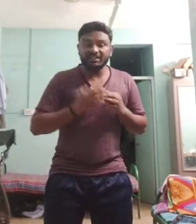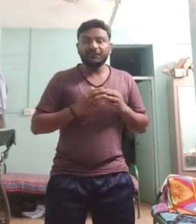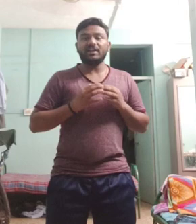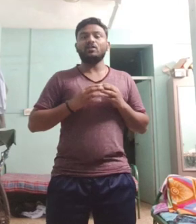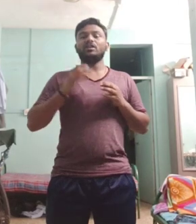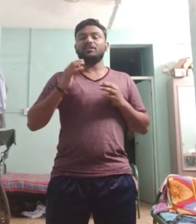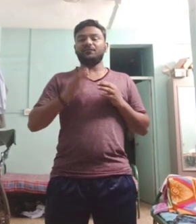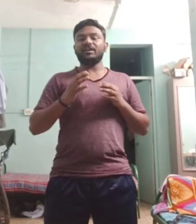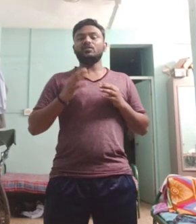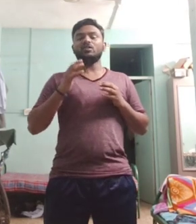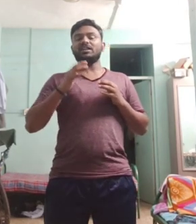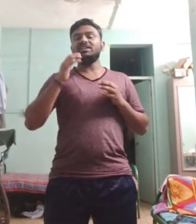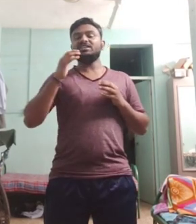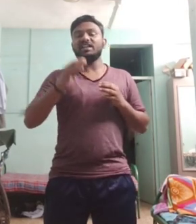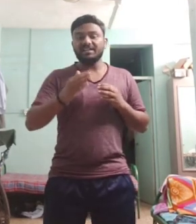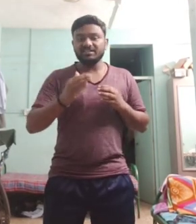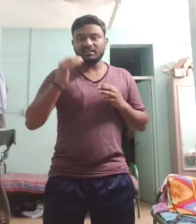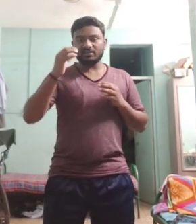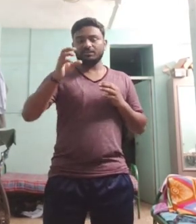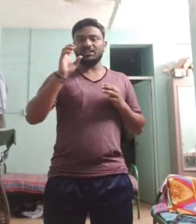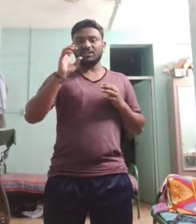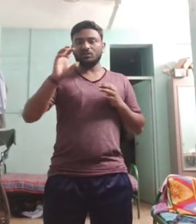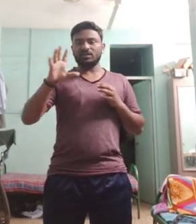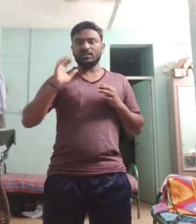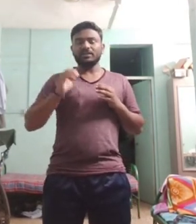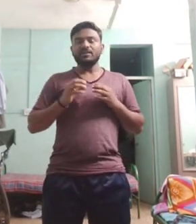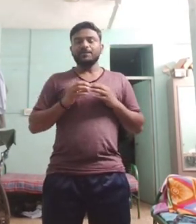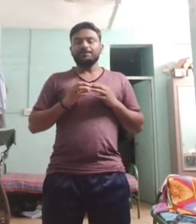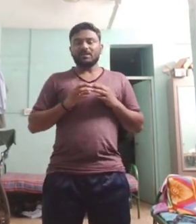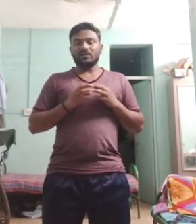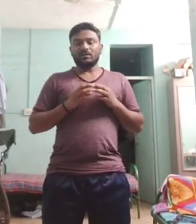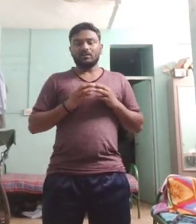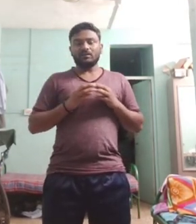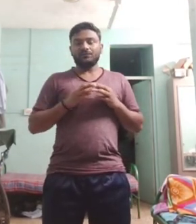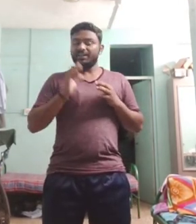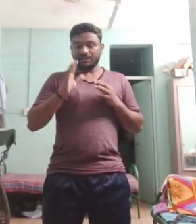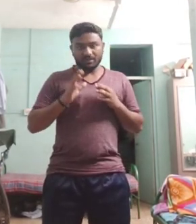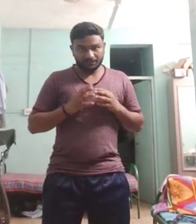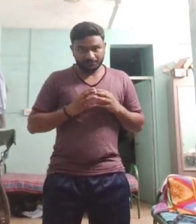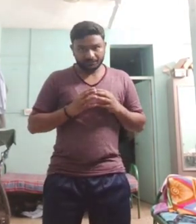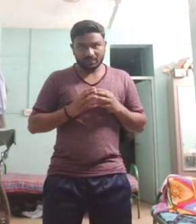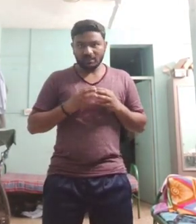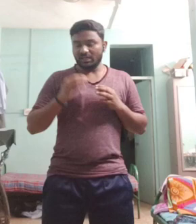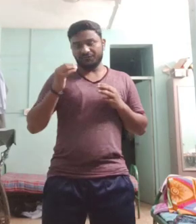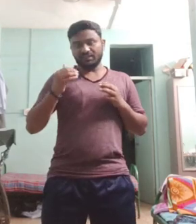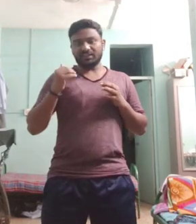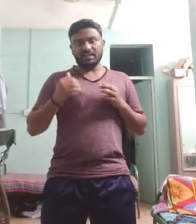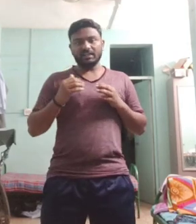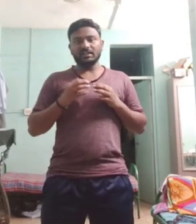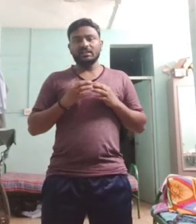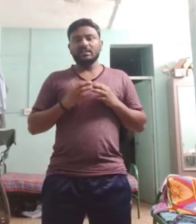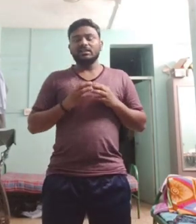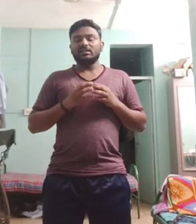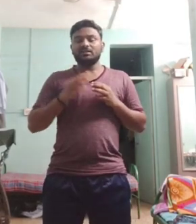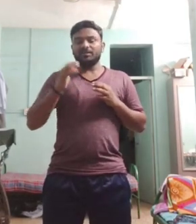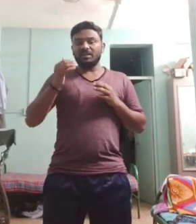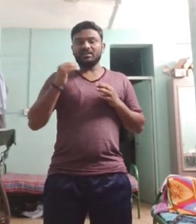identify or define or initialize a particular variable. After that, the